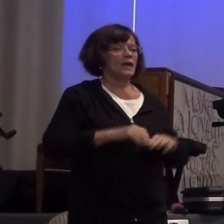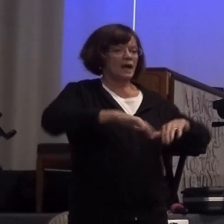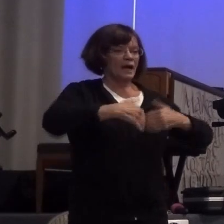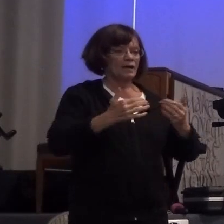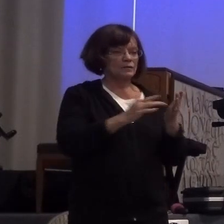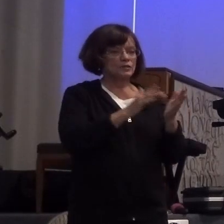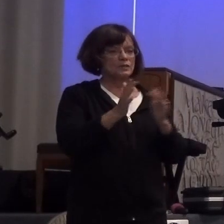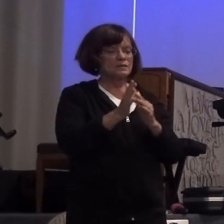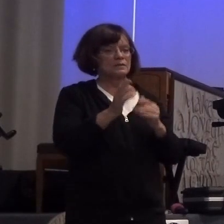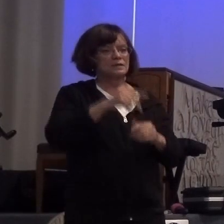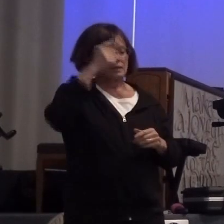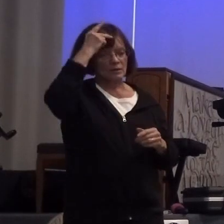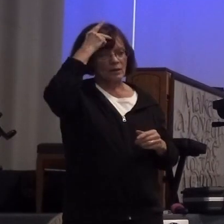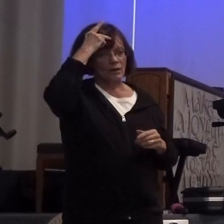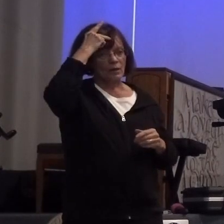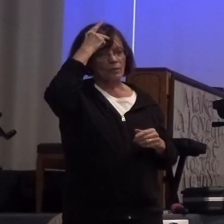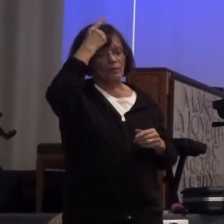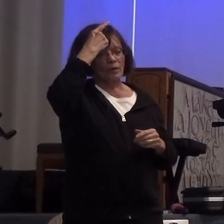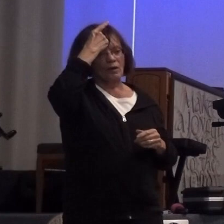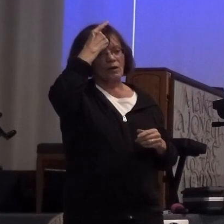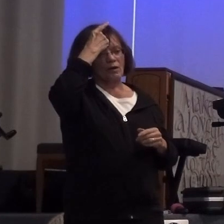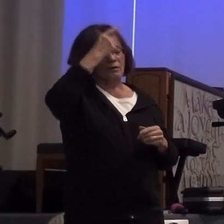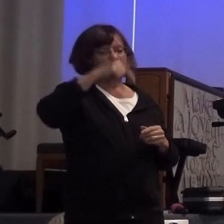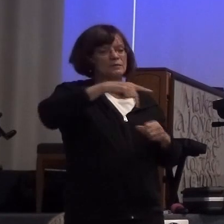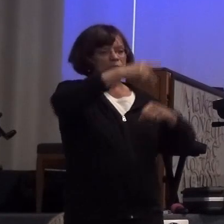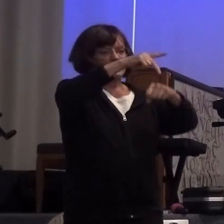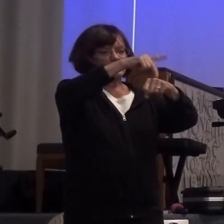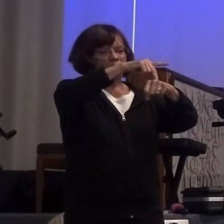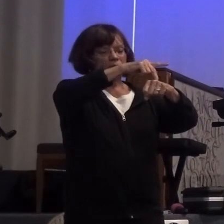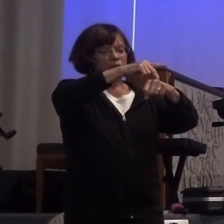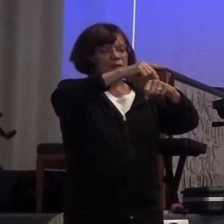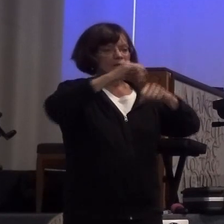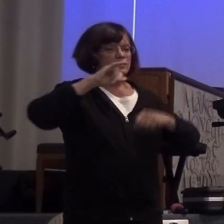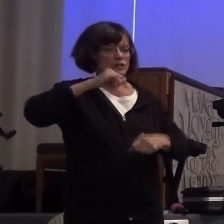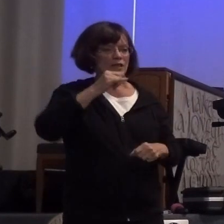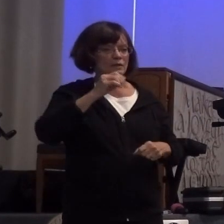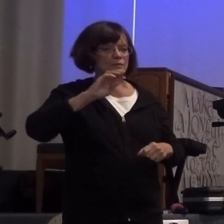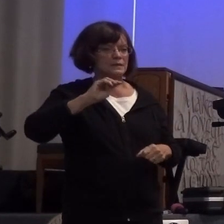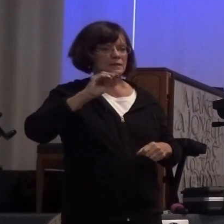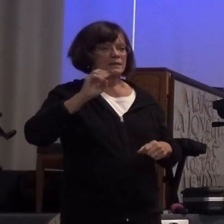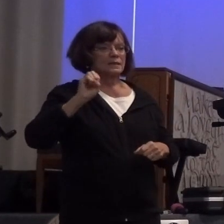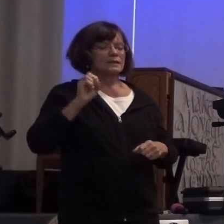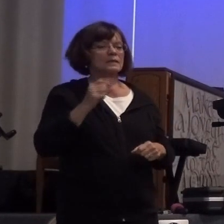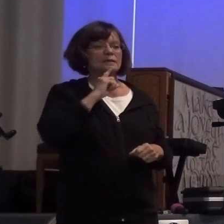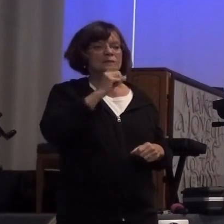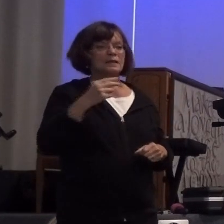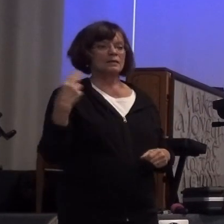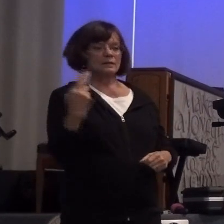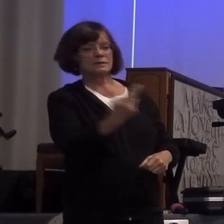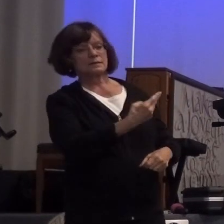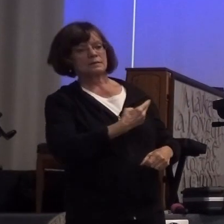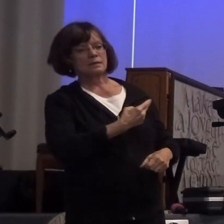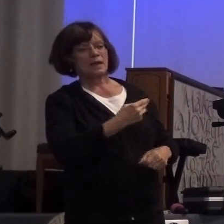how Paul and Peter and James, they tell us how to deal with those things.